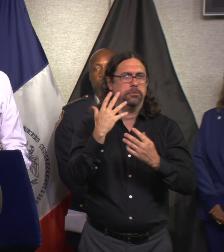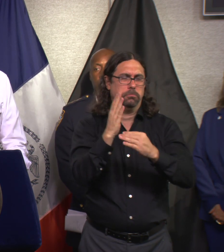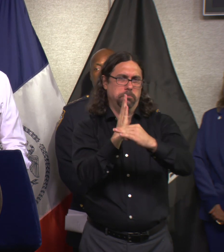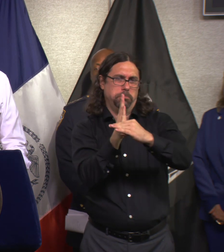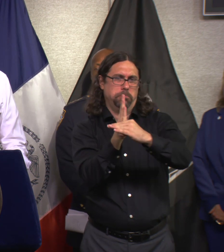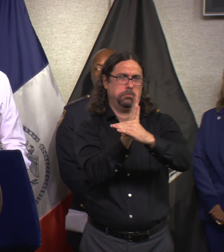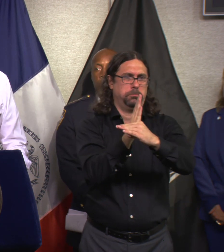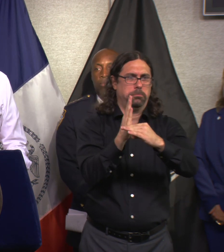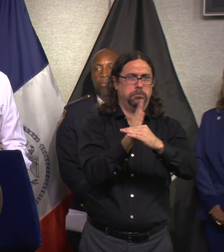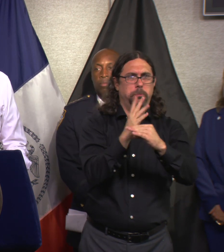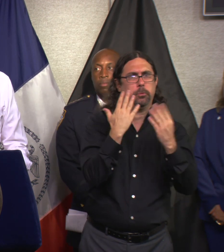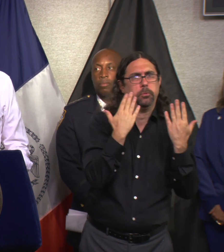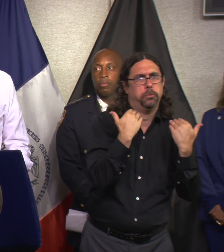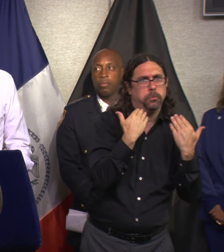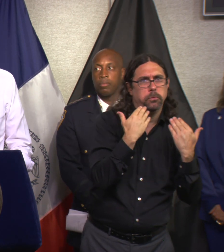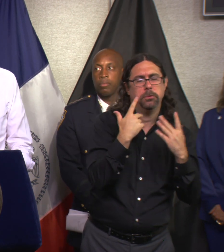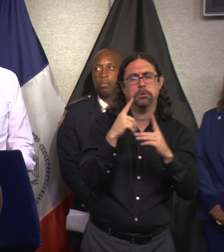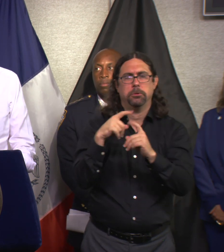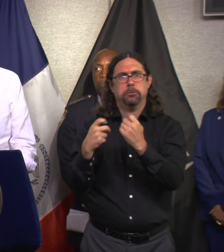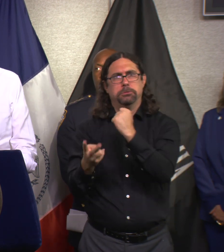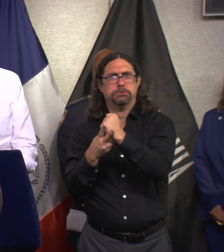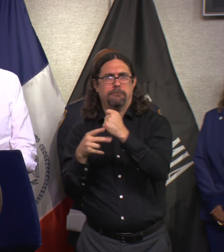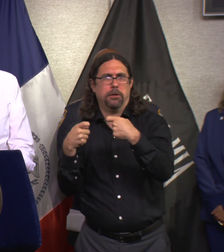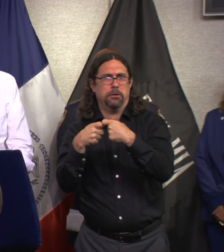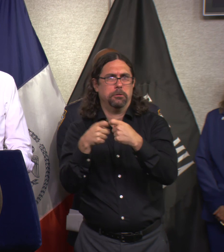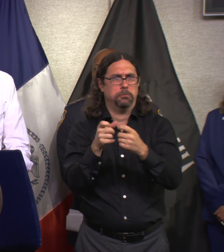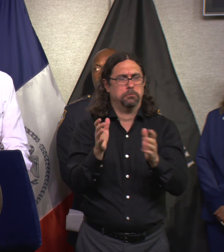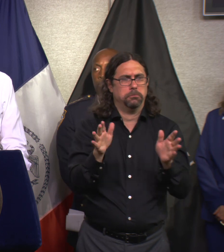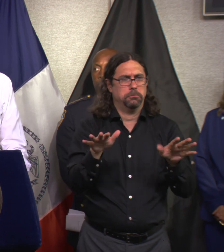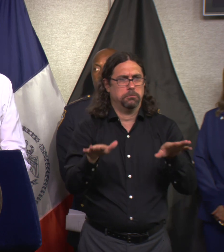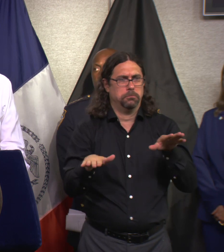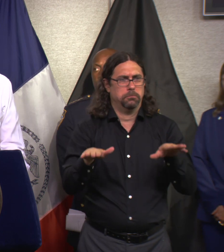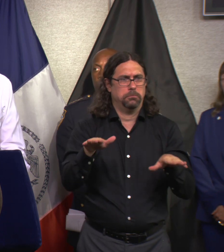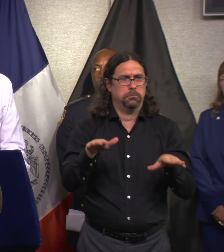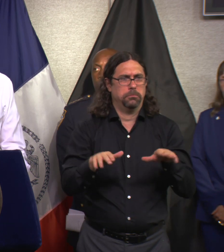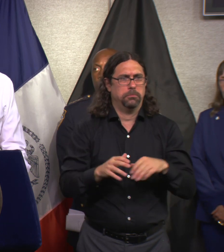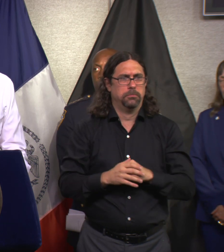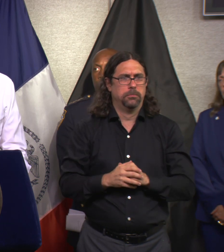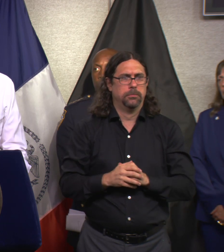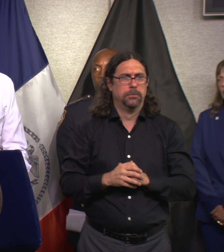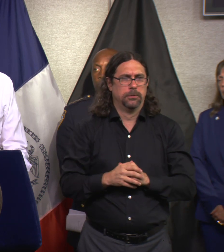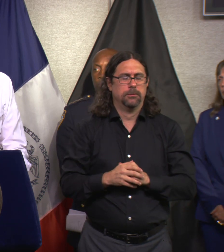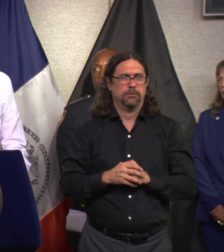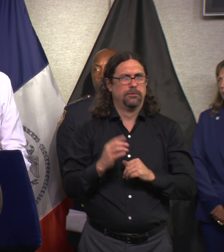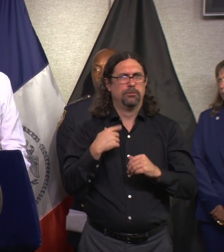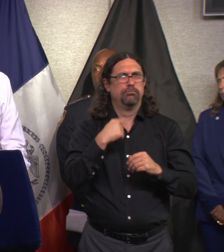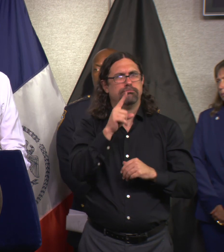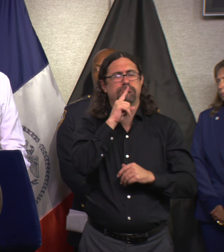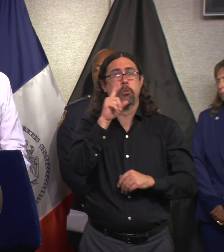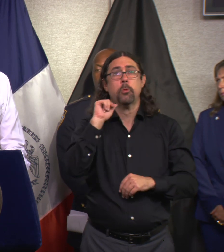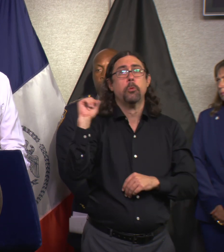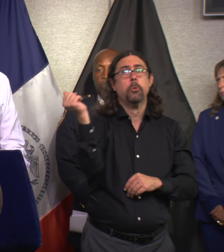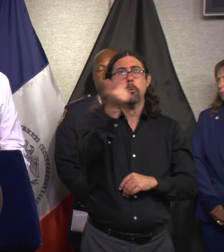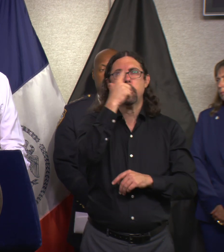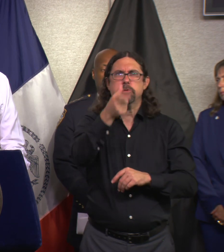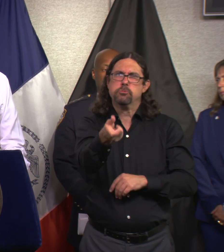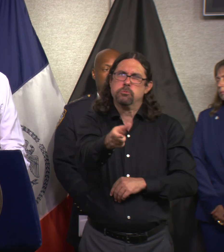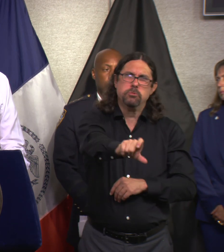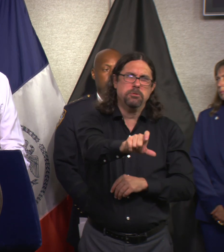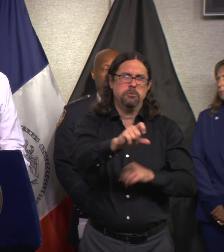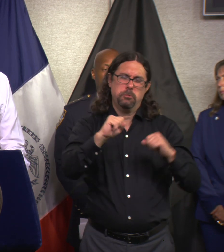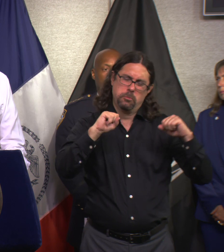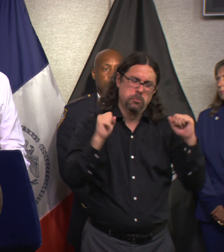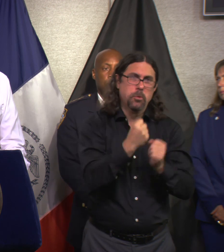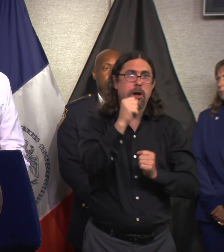city. In this case, that's a good thing. But we still want people to be mindful of staying cool, but also trying to limit whatever